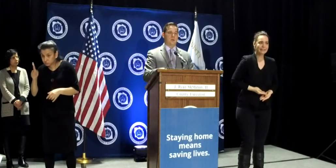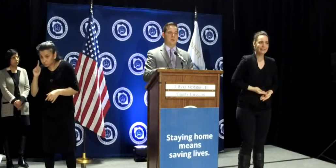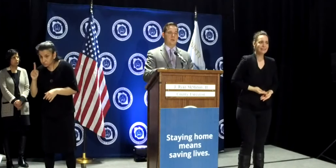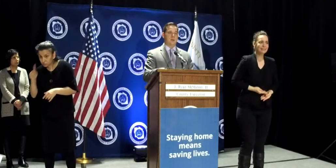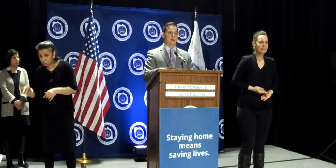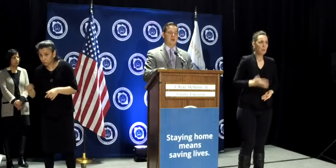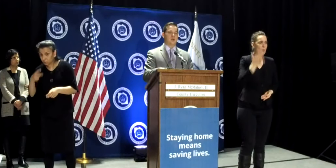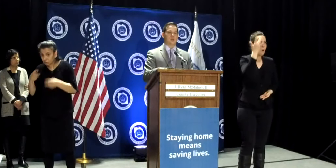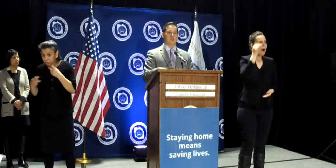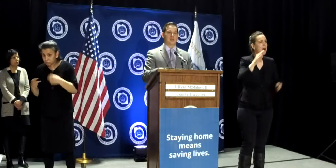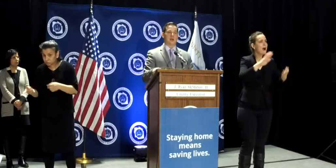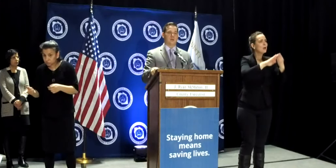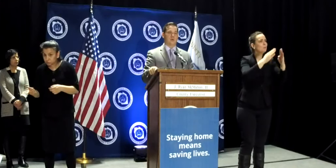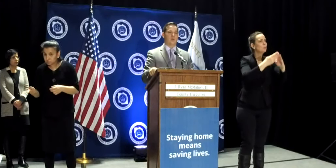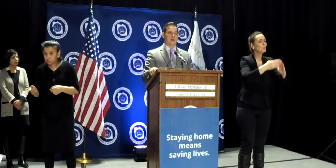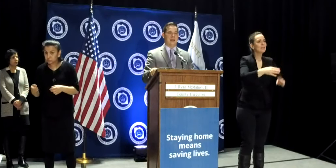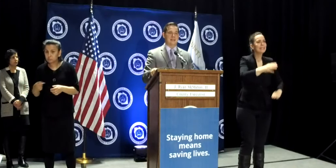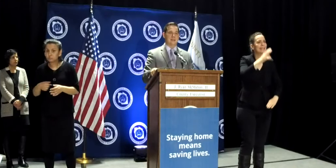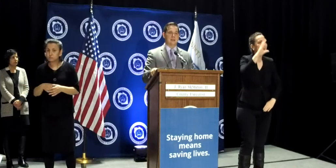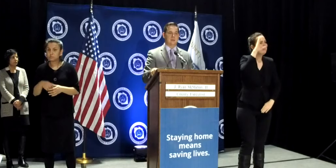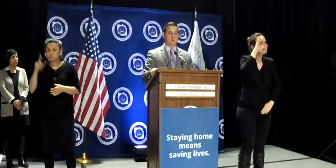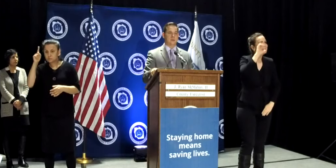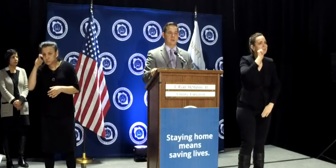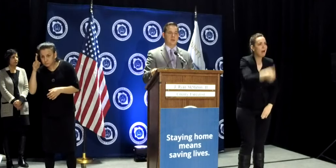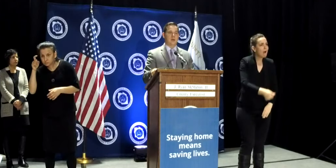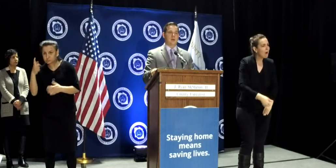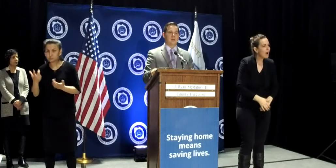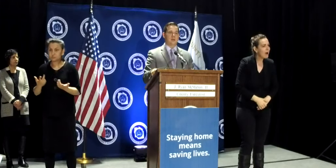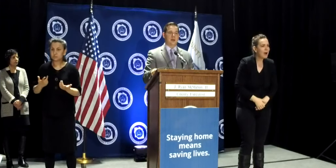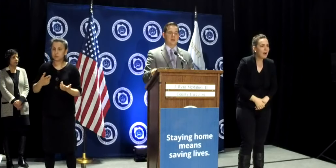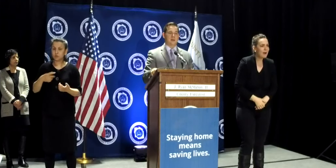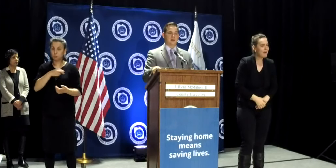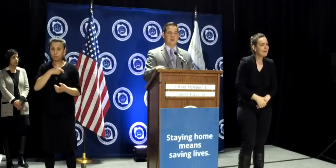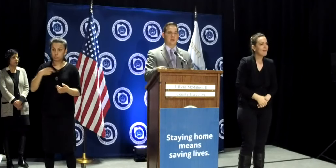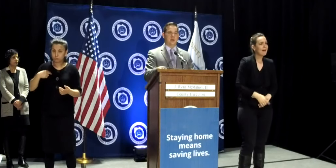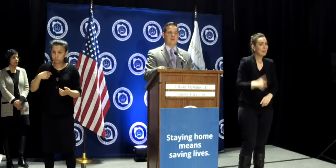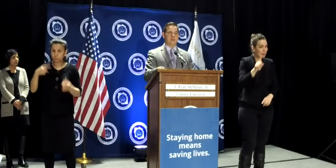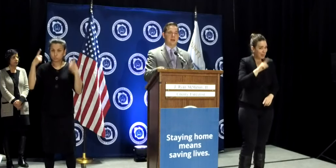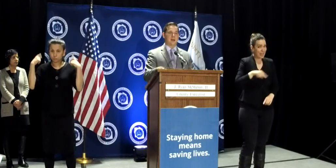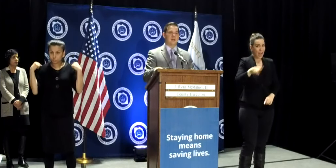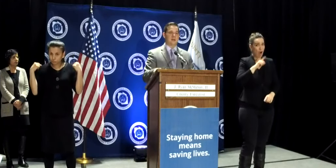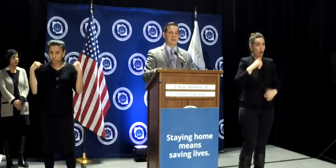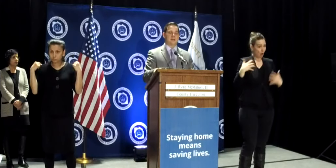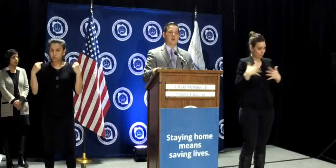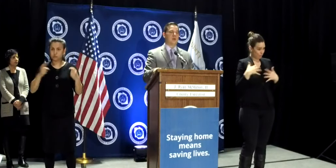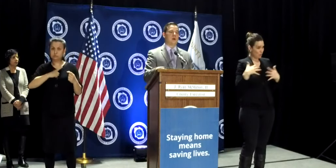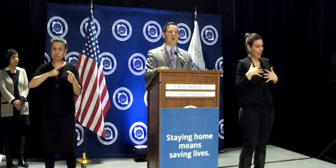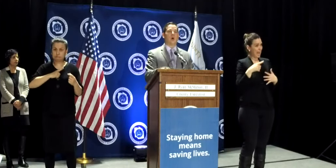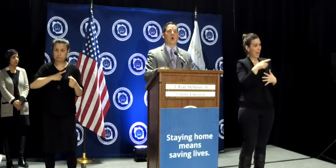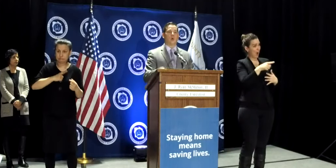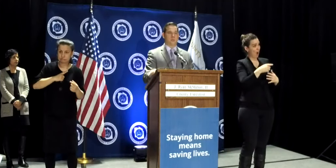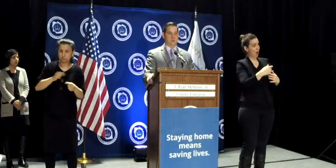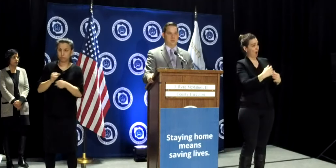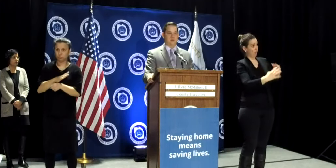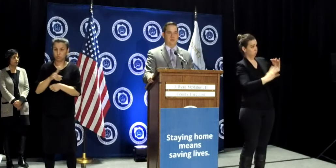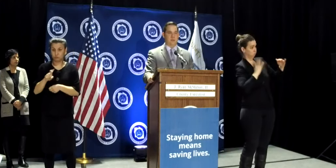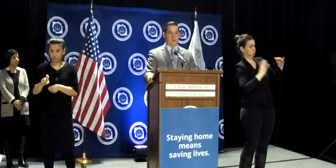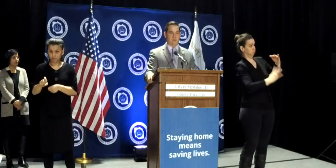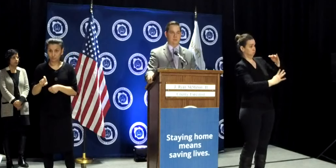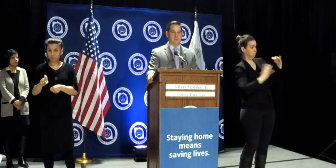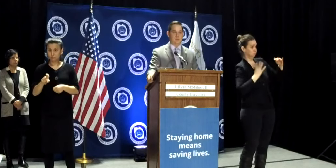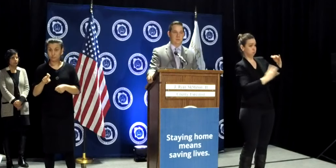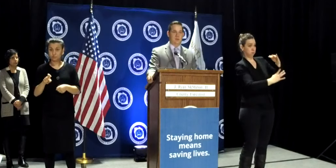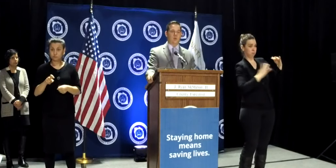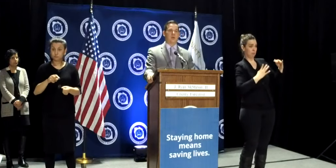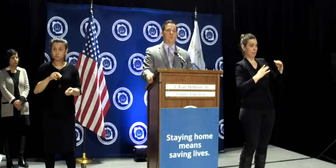so scared of COVID-19 that they're dealing with every day that they don't even want to go home and see their